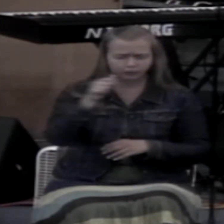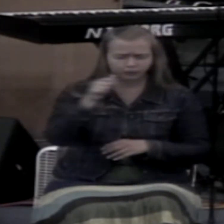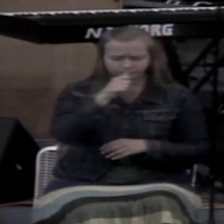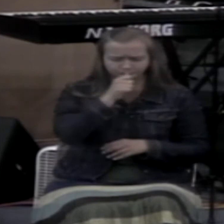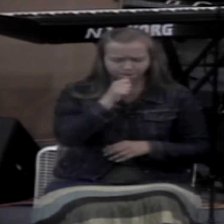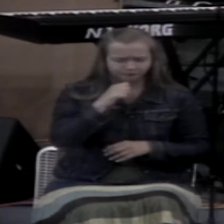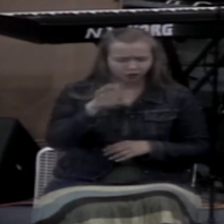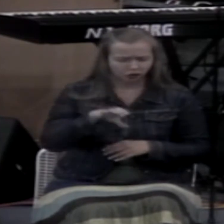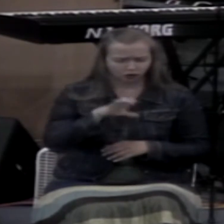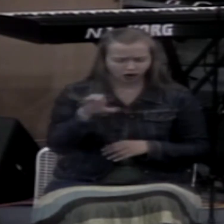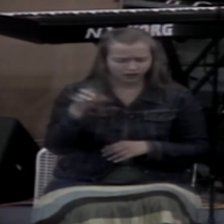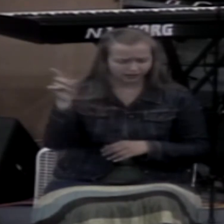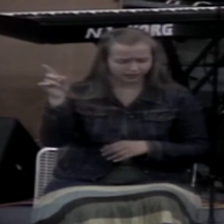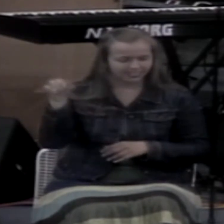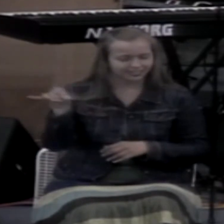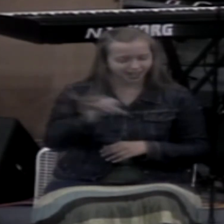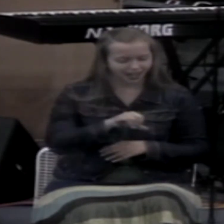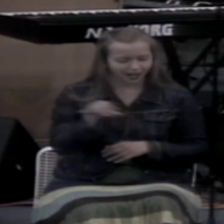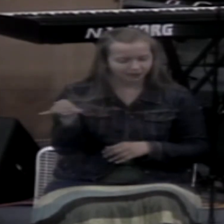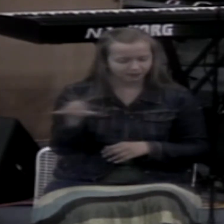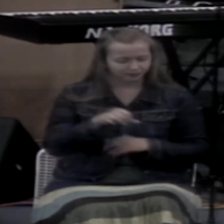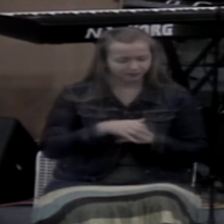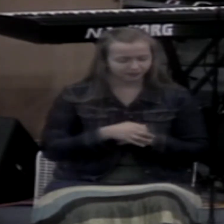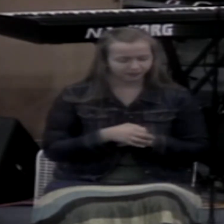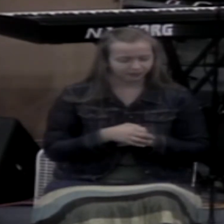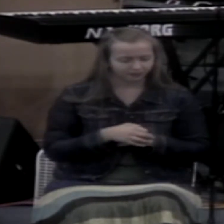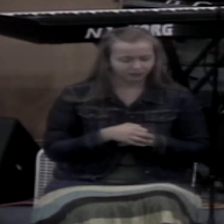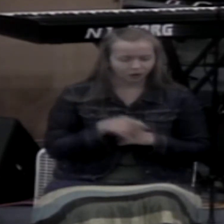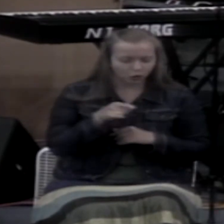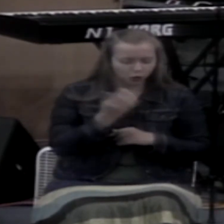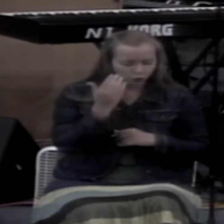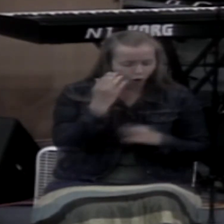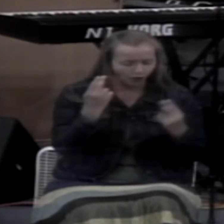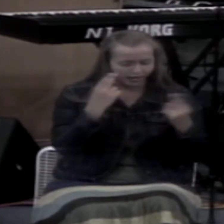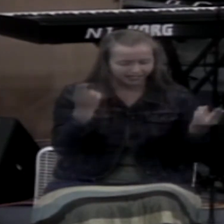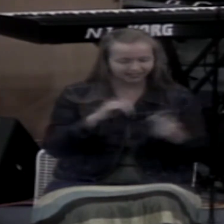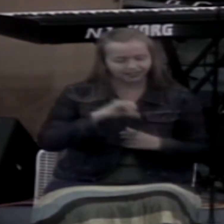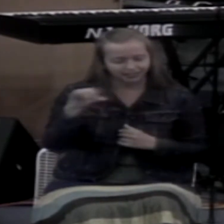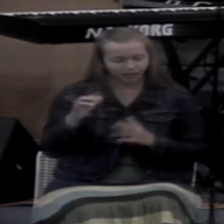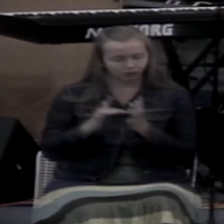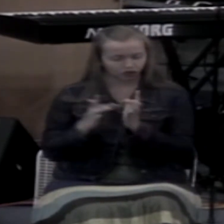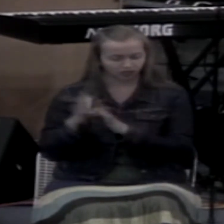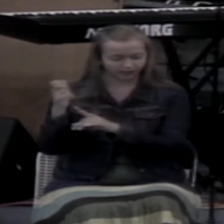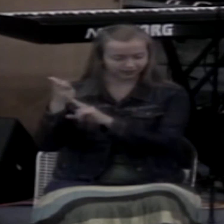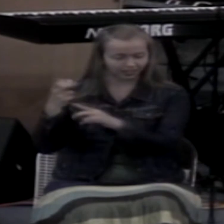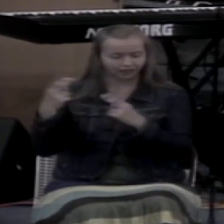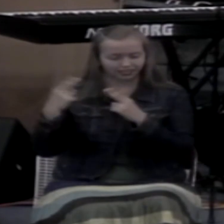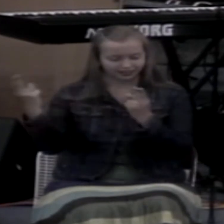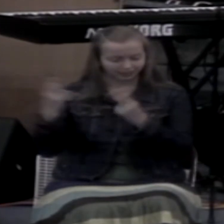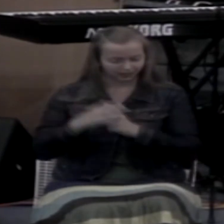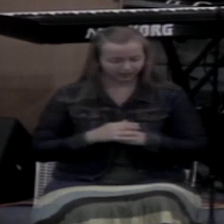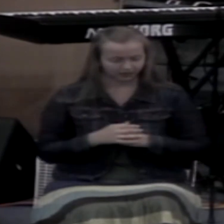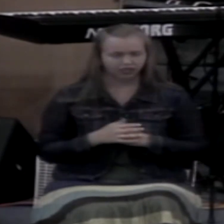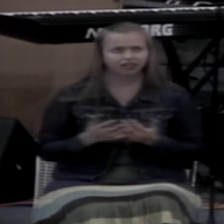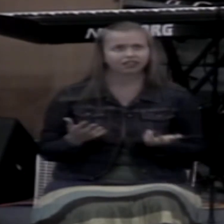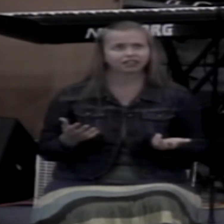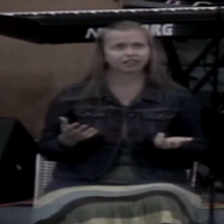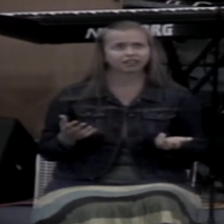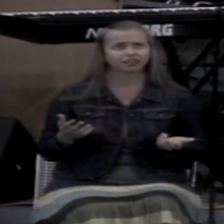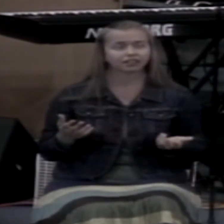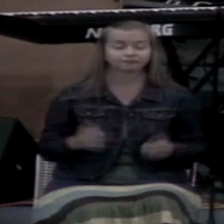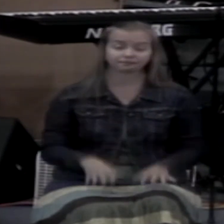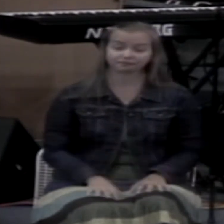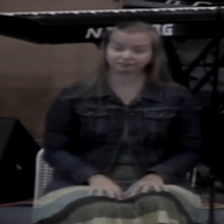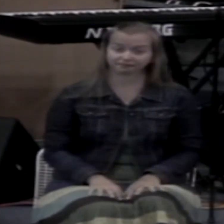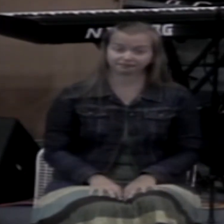One of the best pieces of advice I've had ever, because in the 70 years that I have been on